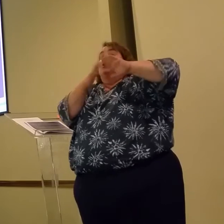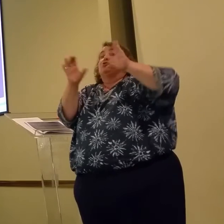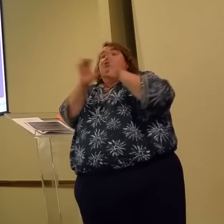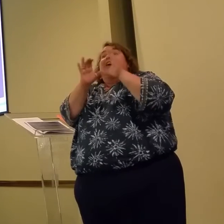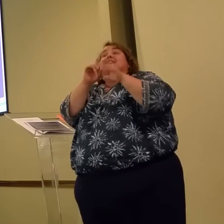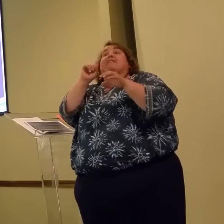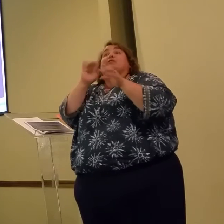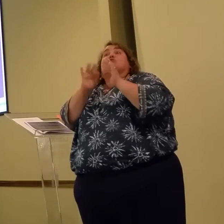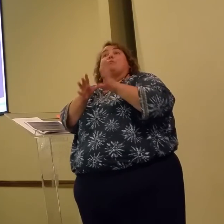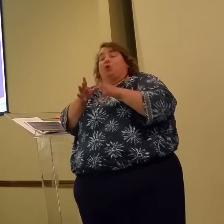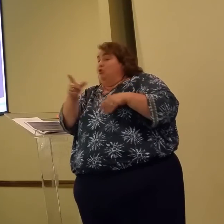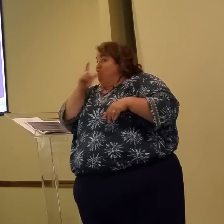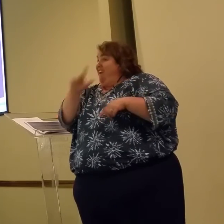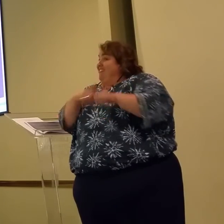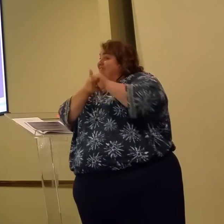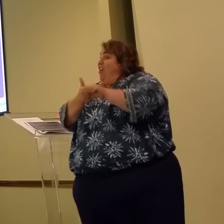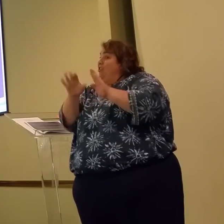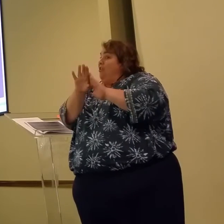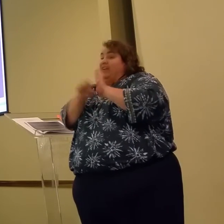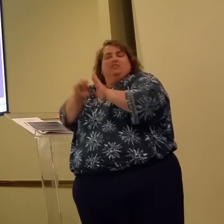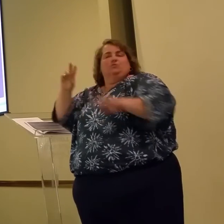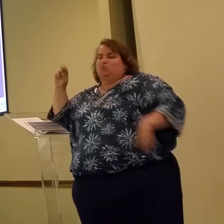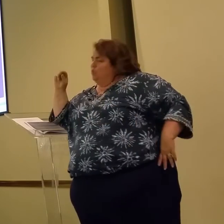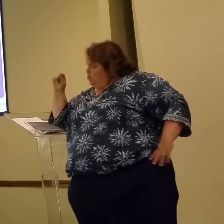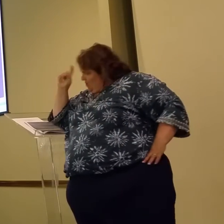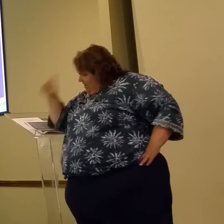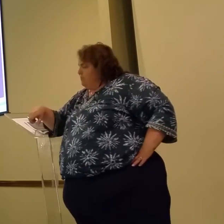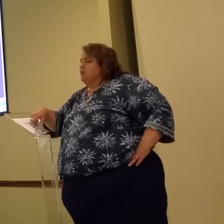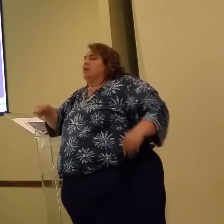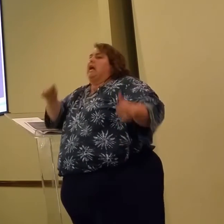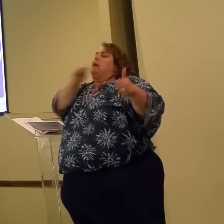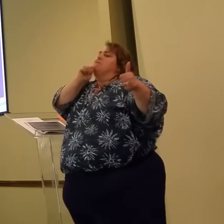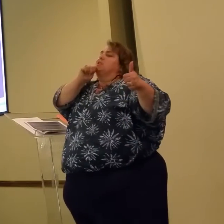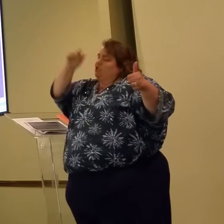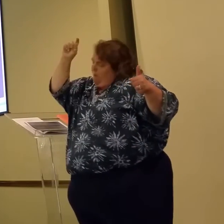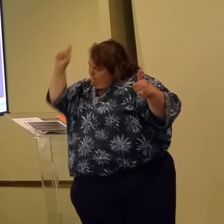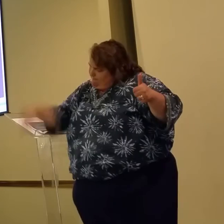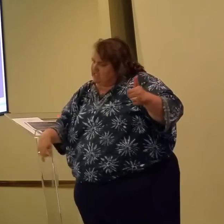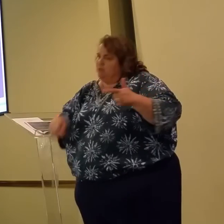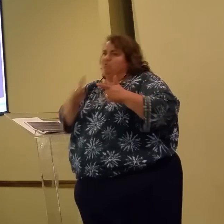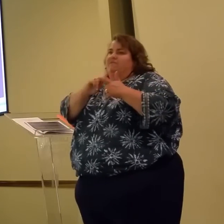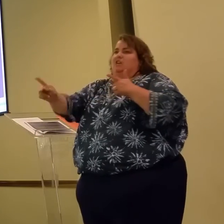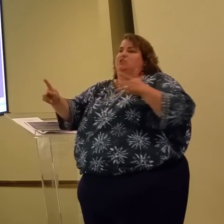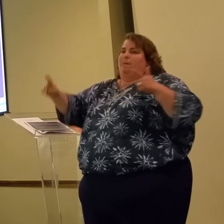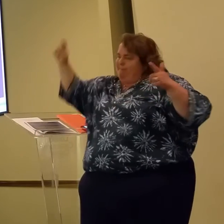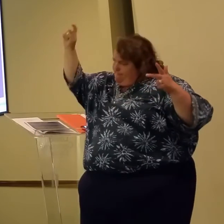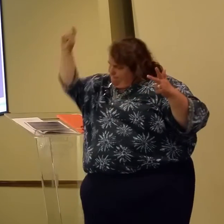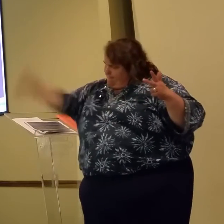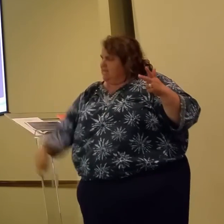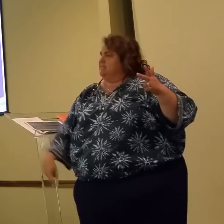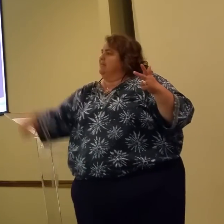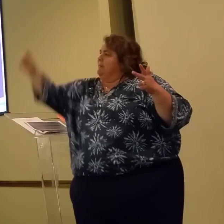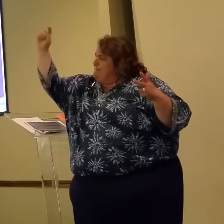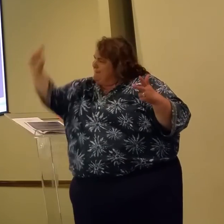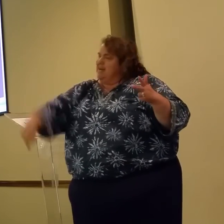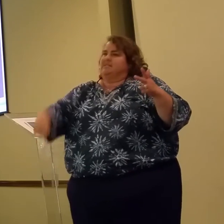evening. And if you become a certified deaf interpreter, you think, oh, well, I don't have to follow these. No, you have to be professional. You